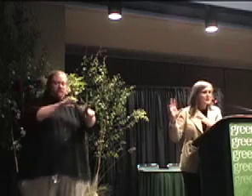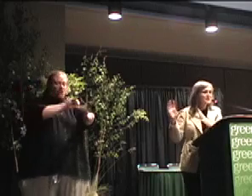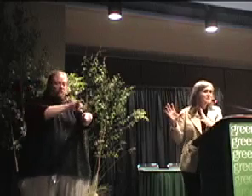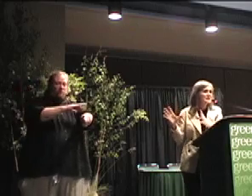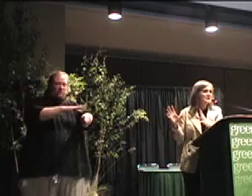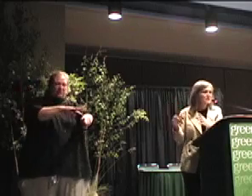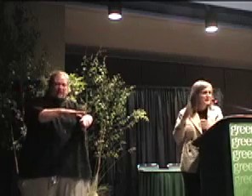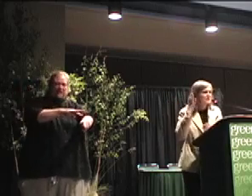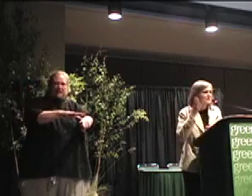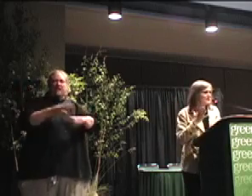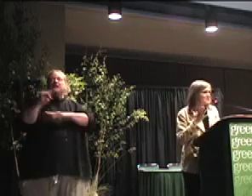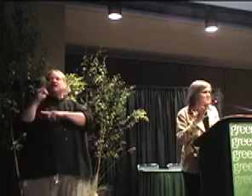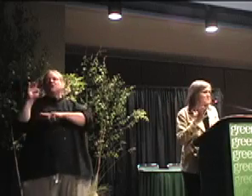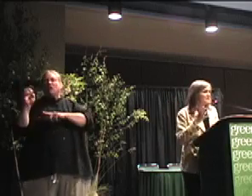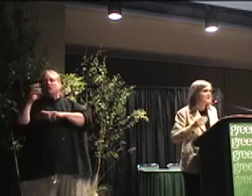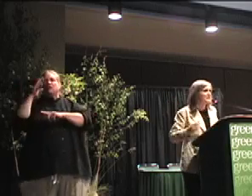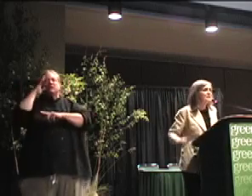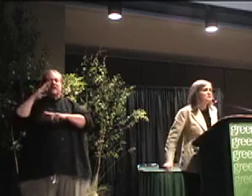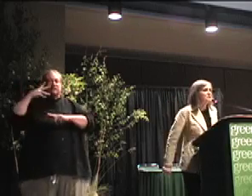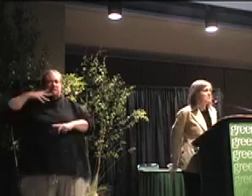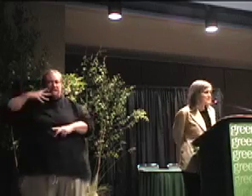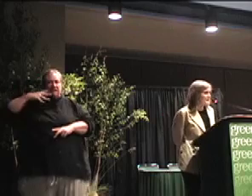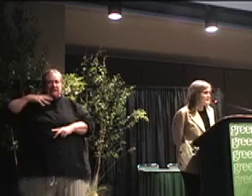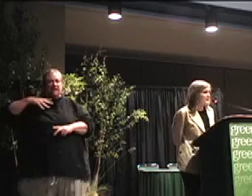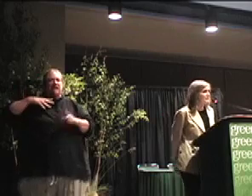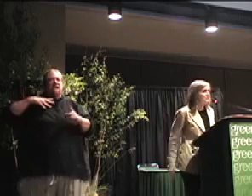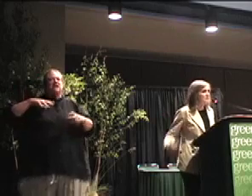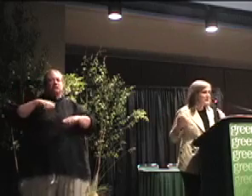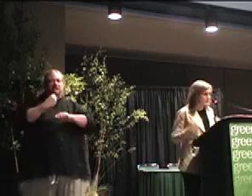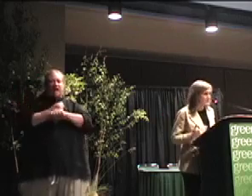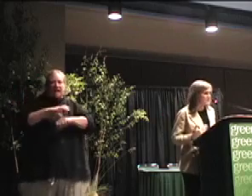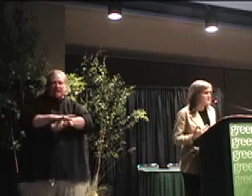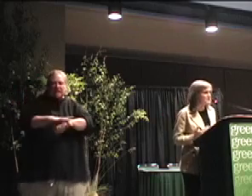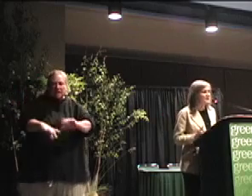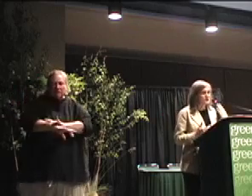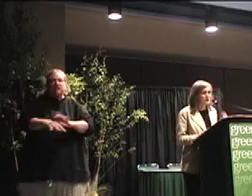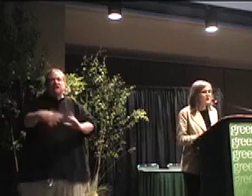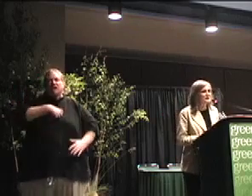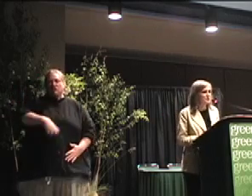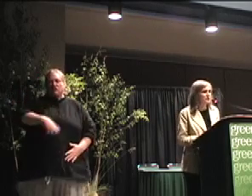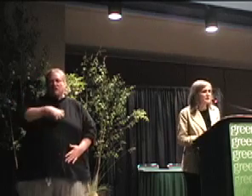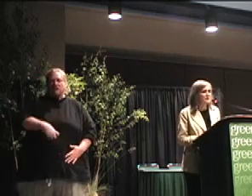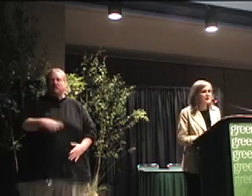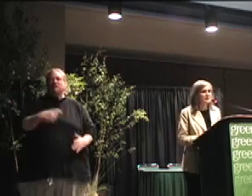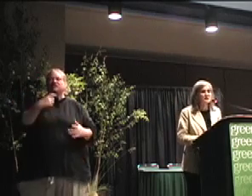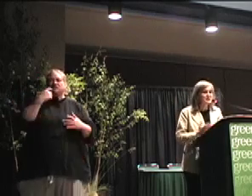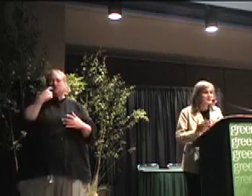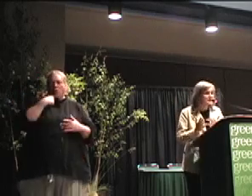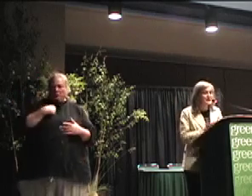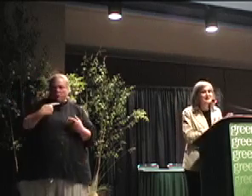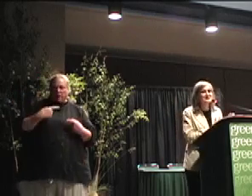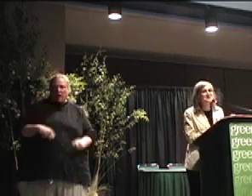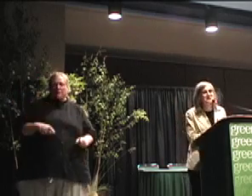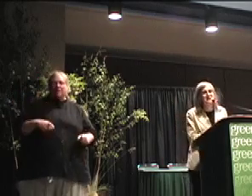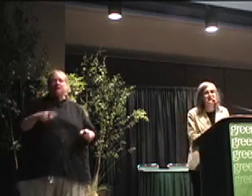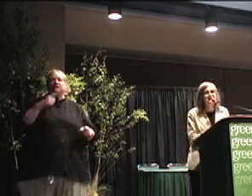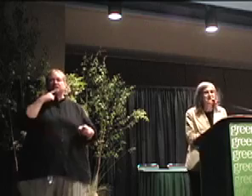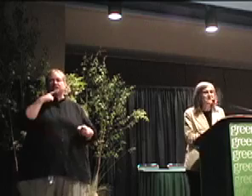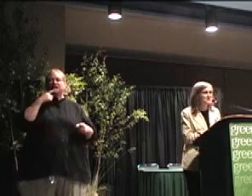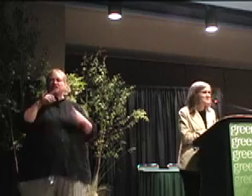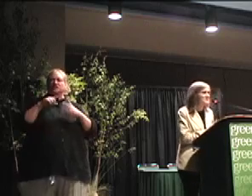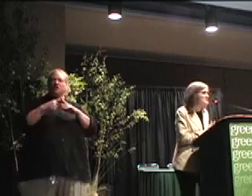Nicole in the police van. Her face was bleeding. She was handcuffed. She had her credentials on. She quickly told me what had happened. She said they'd gone to